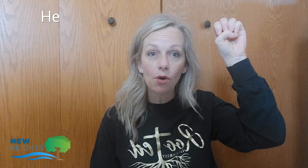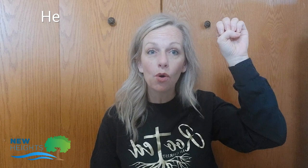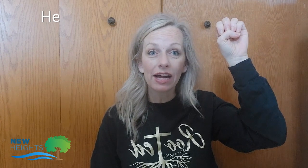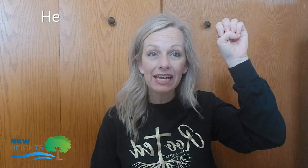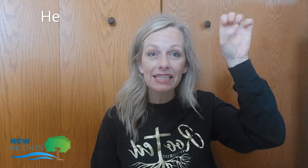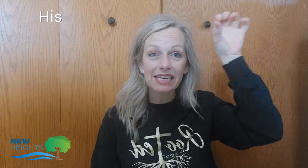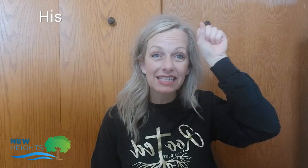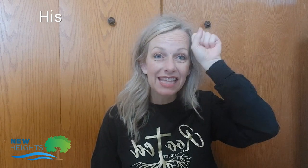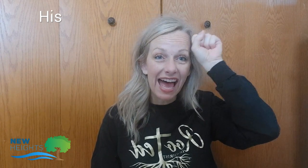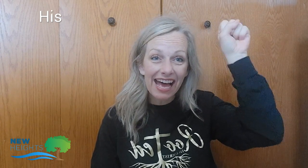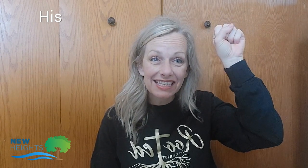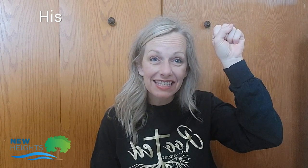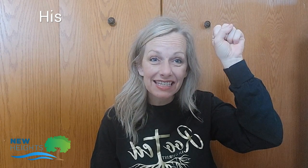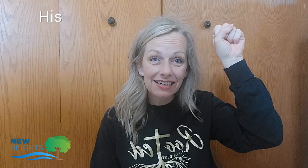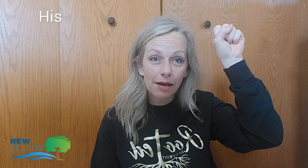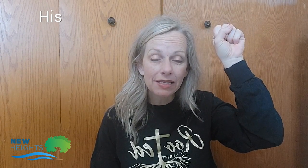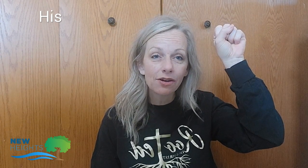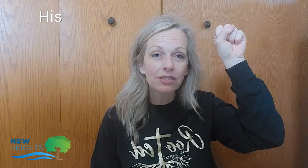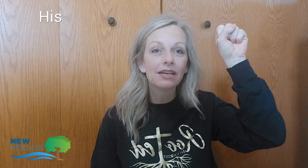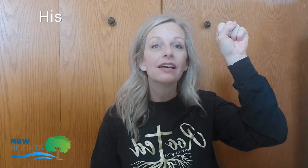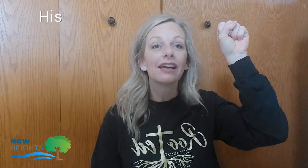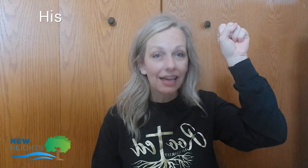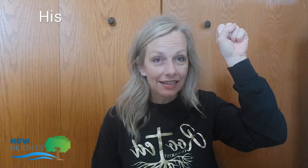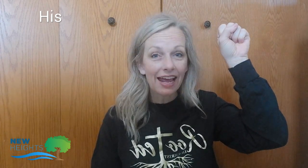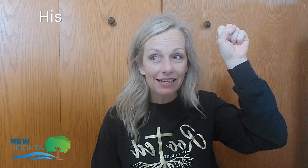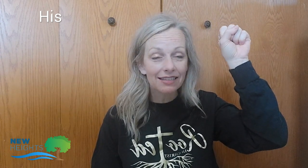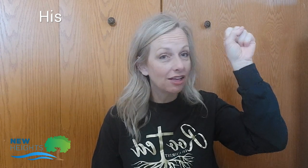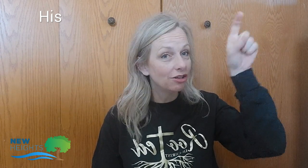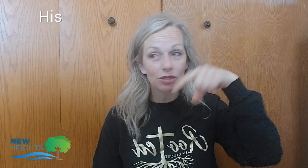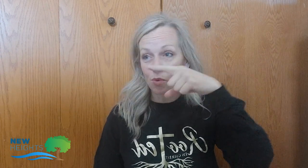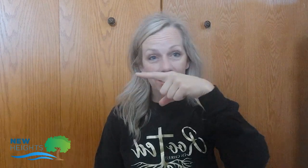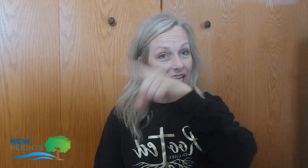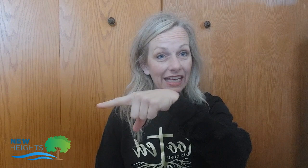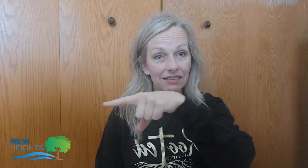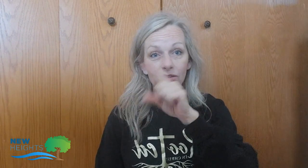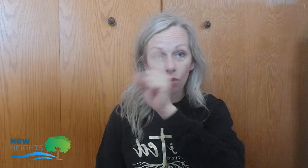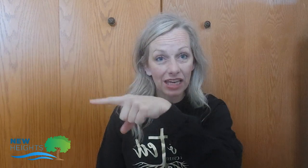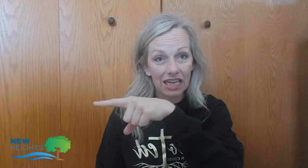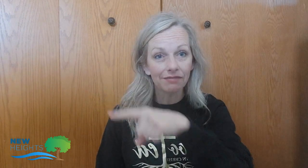or his is the S, comes out. Again, ASL, you're just pointing his or he.